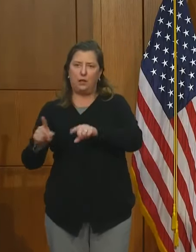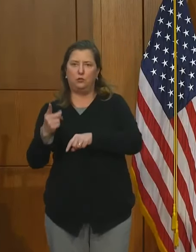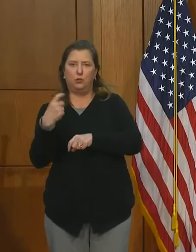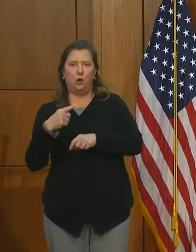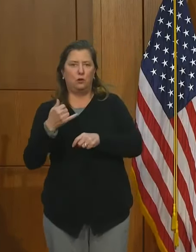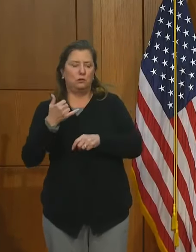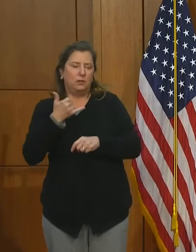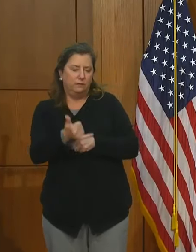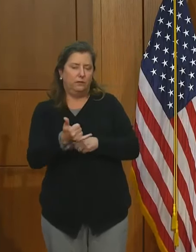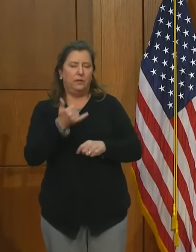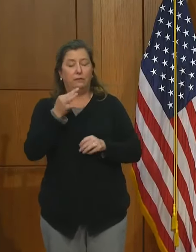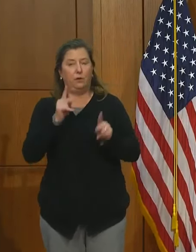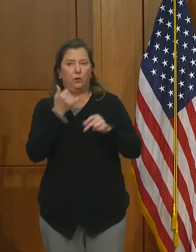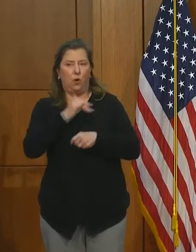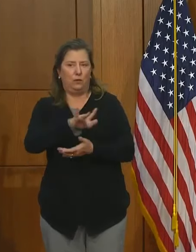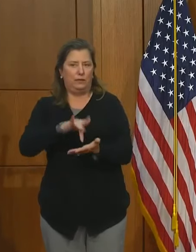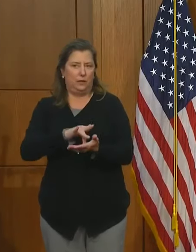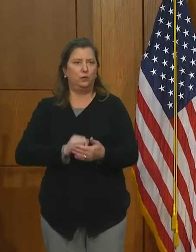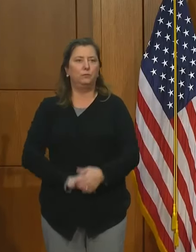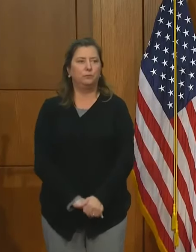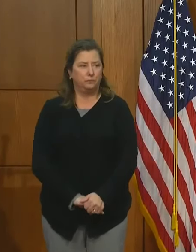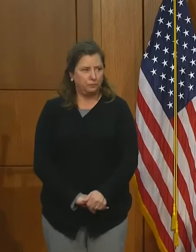May.